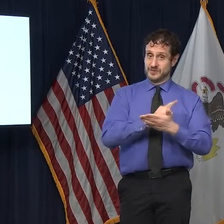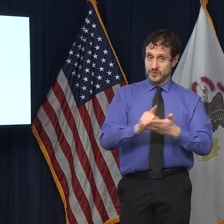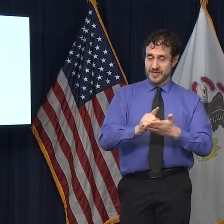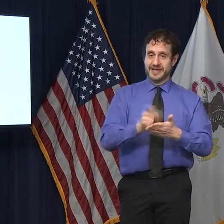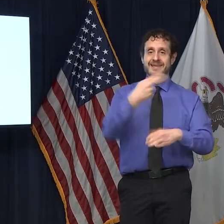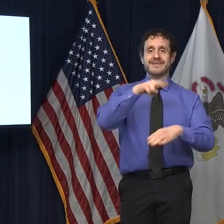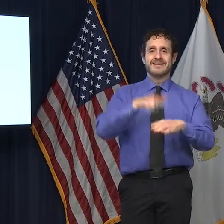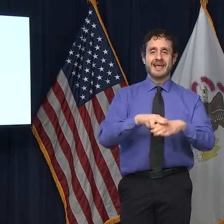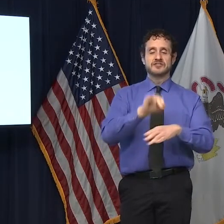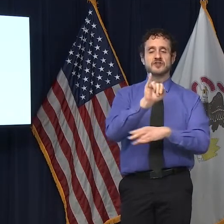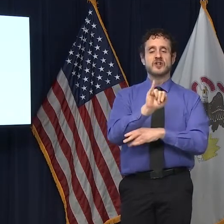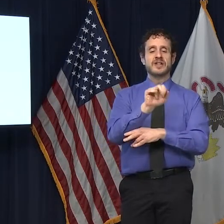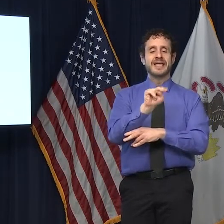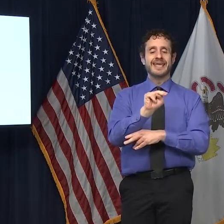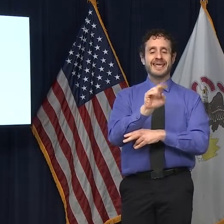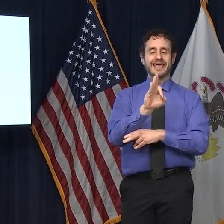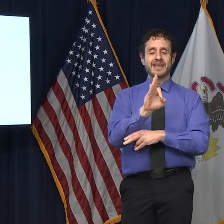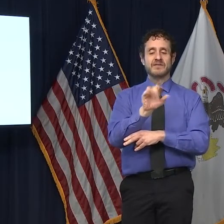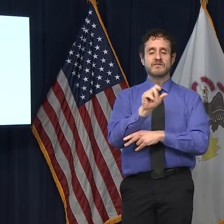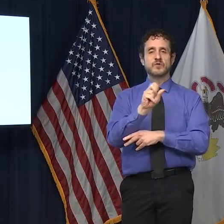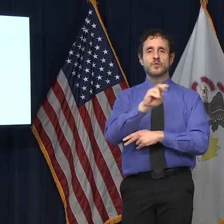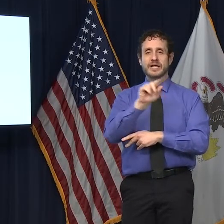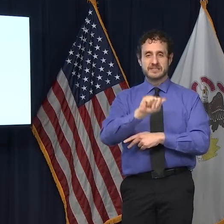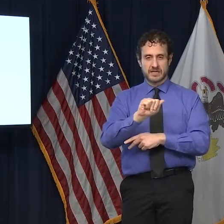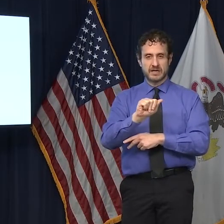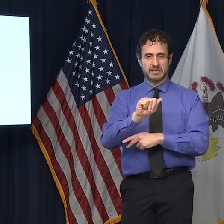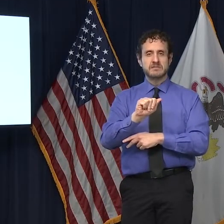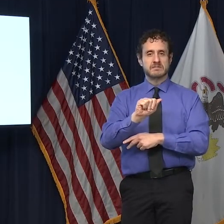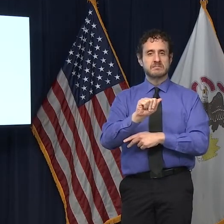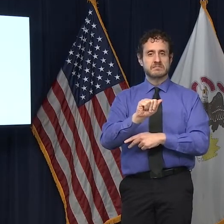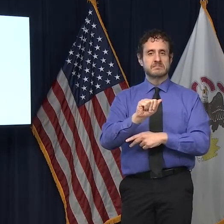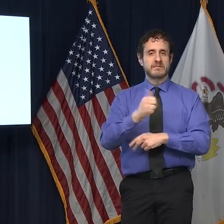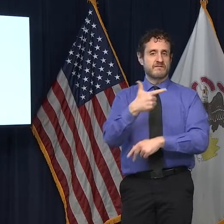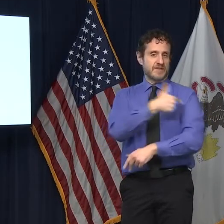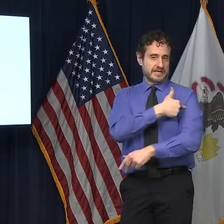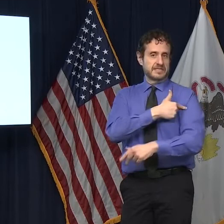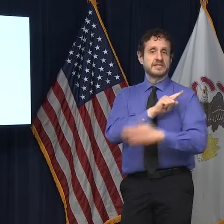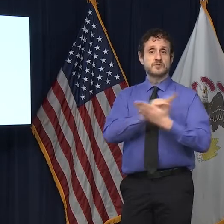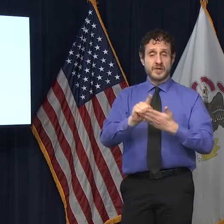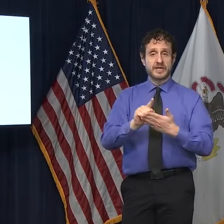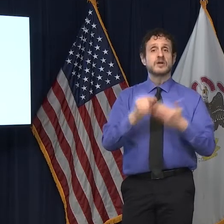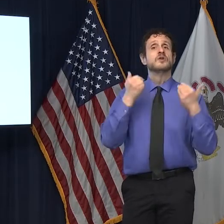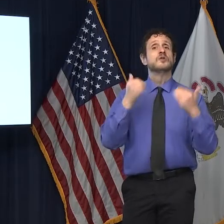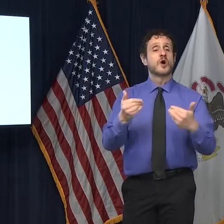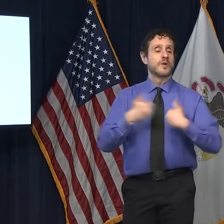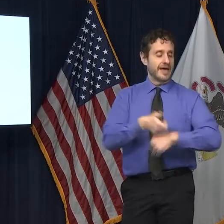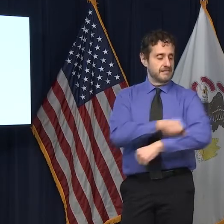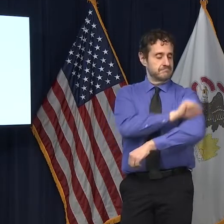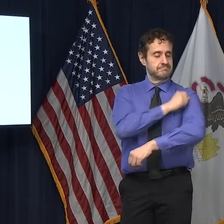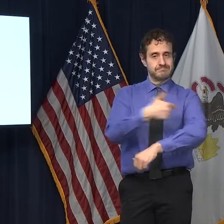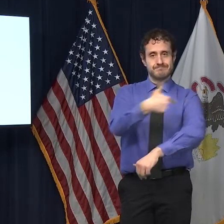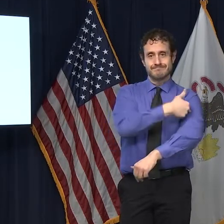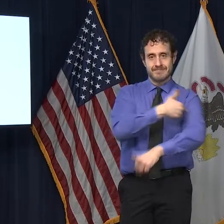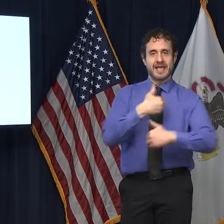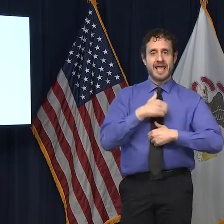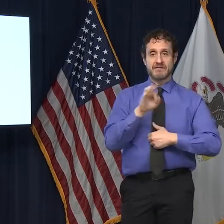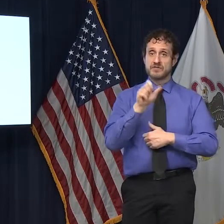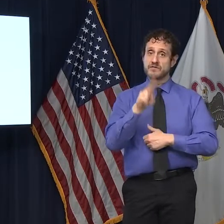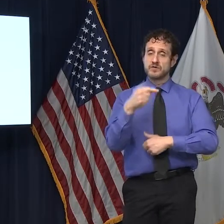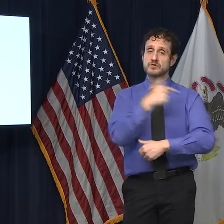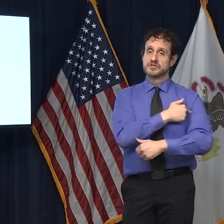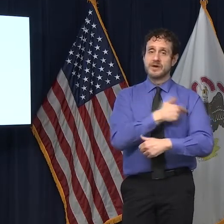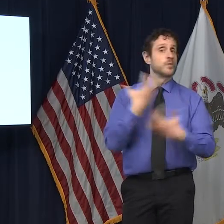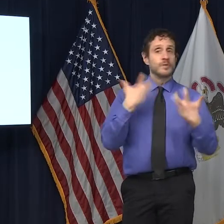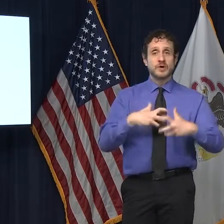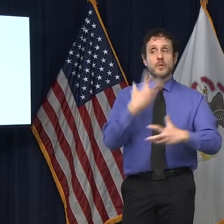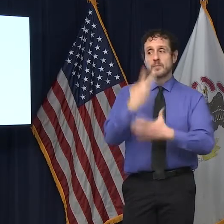Vaccination Week. I highly recommend that everyone get their flu shot to help avoid a twin-demic. We know